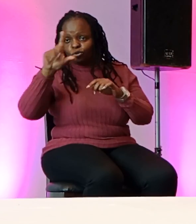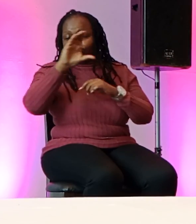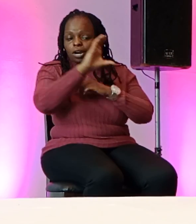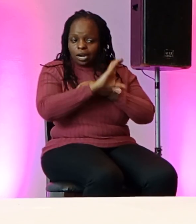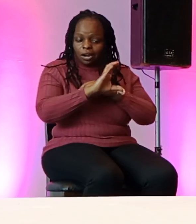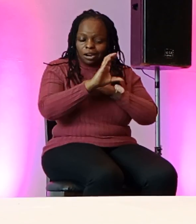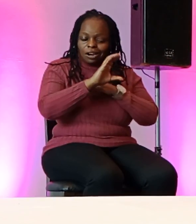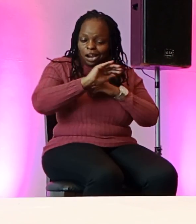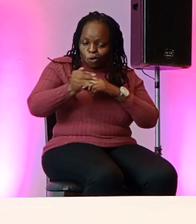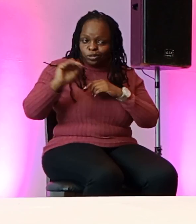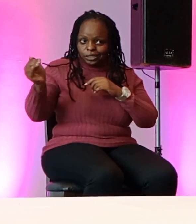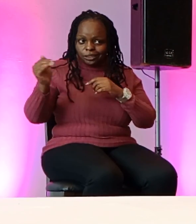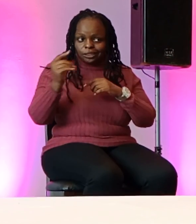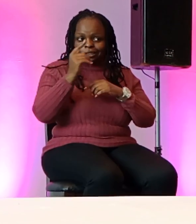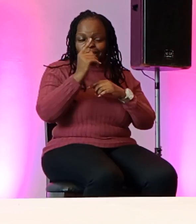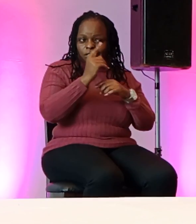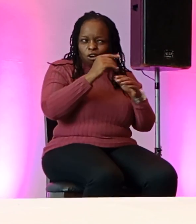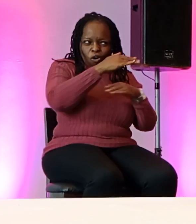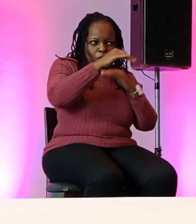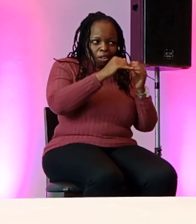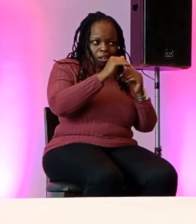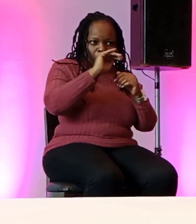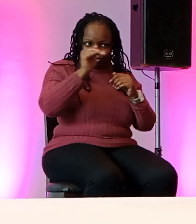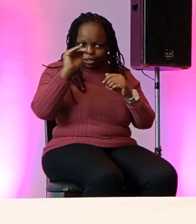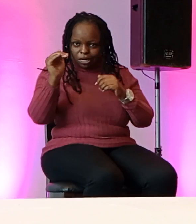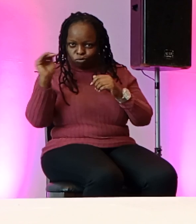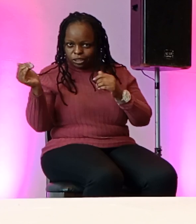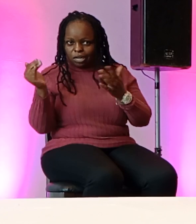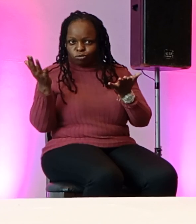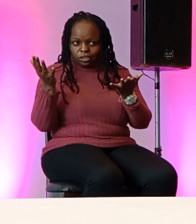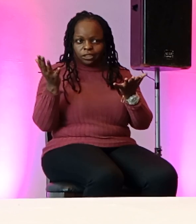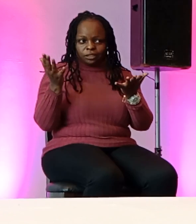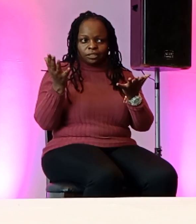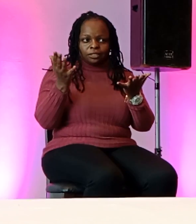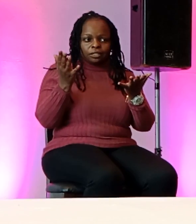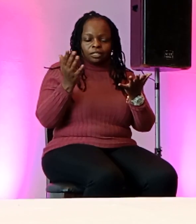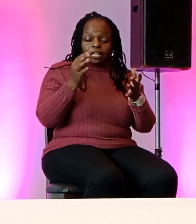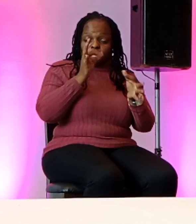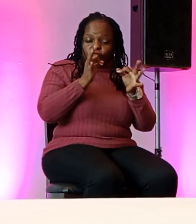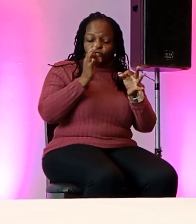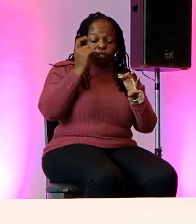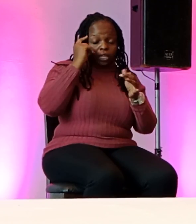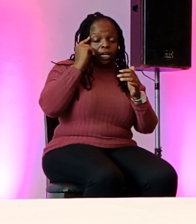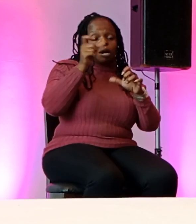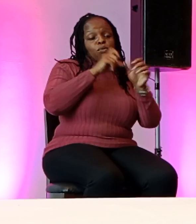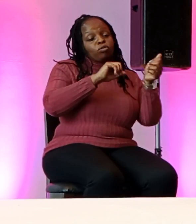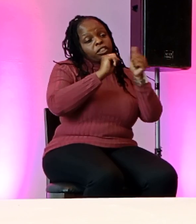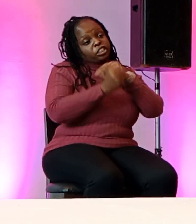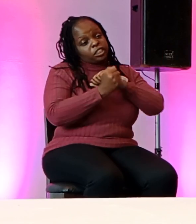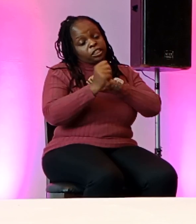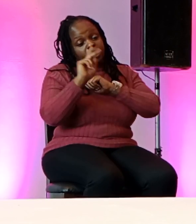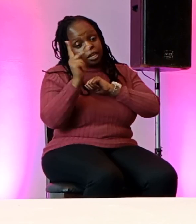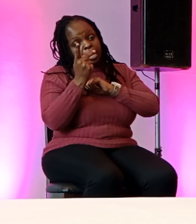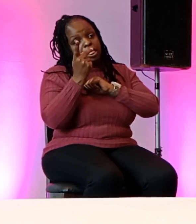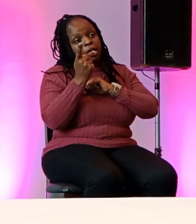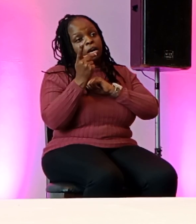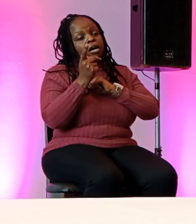counties. We each come from counties. If you think of transforming Kenya,